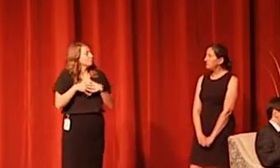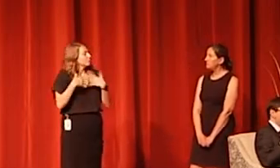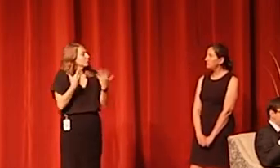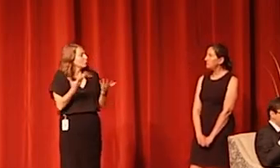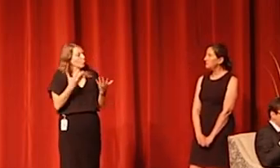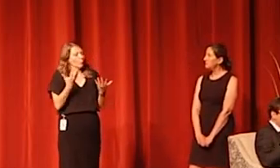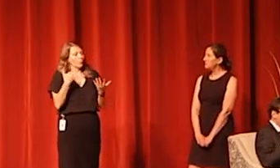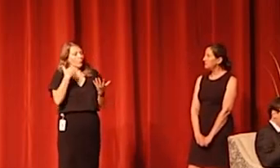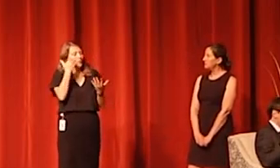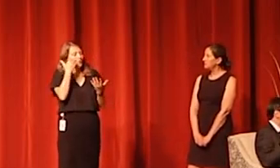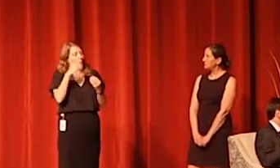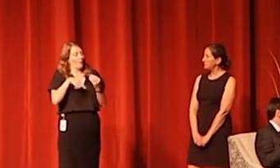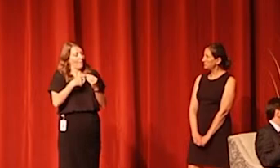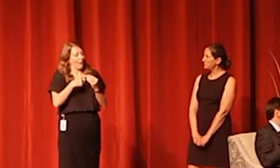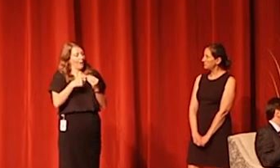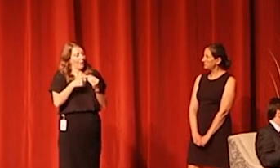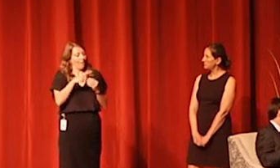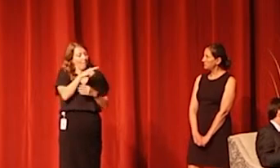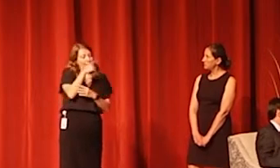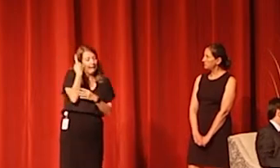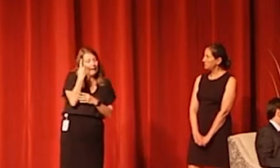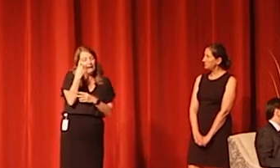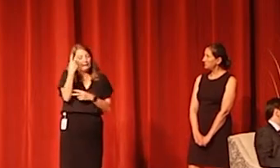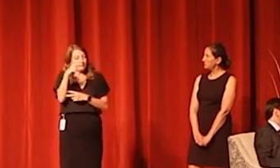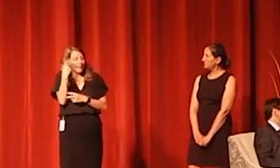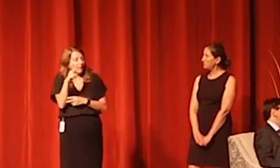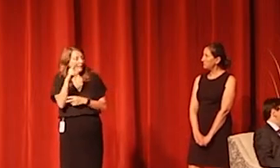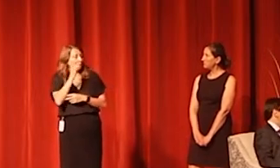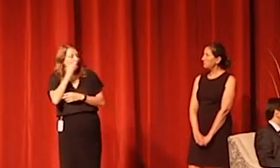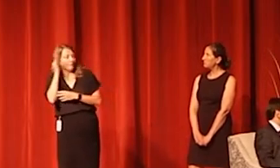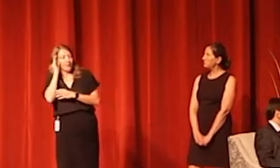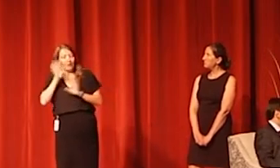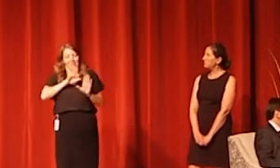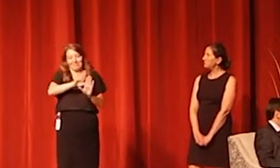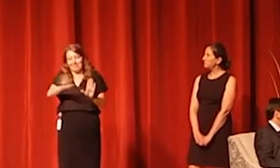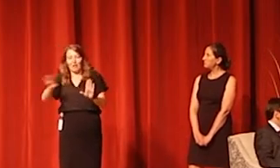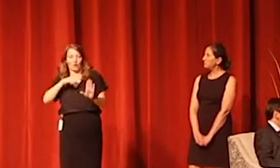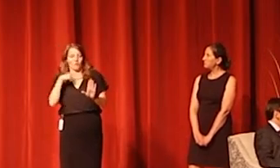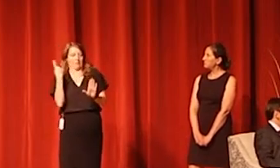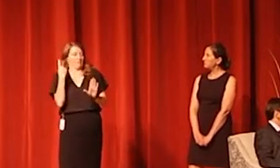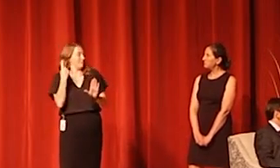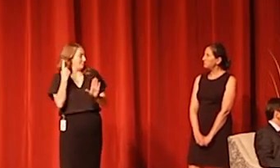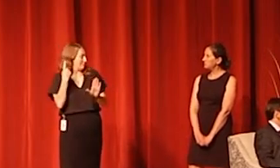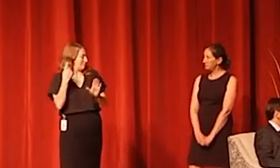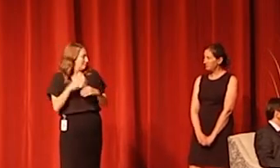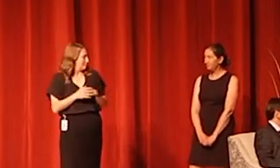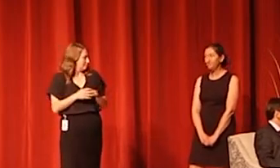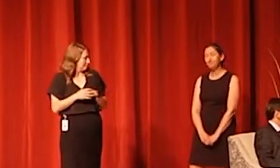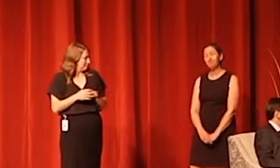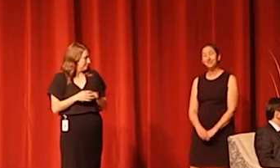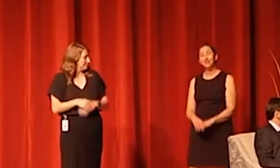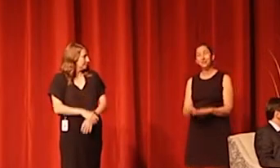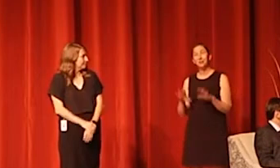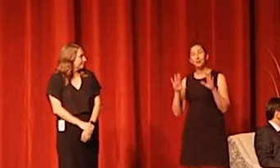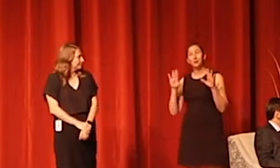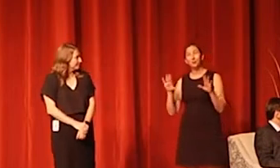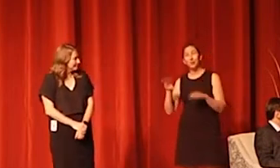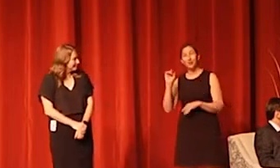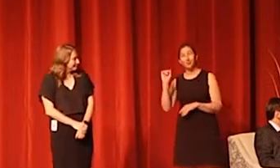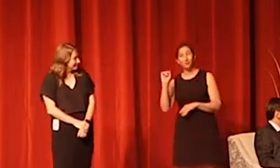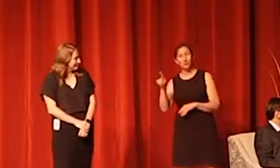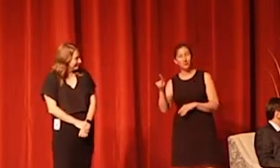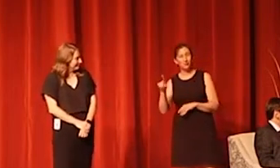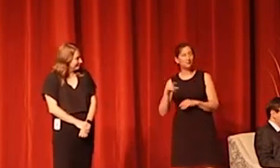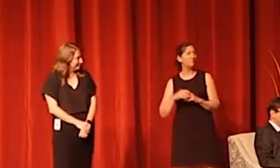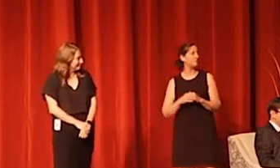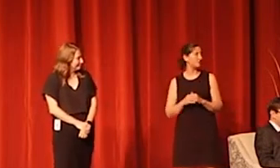of dementia in Black, Hispanic, Native American, older adults? Great question. Well, we do